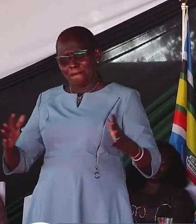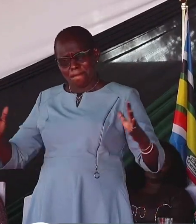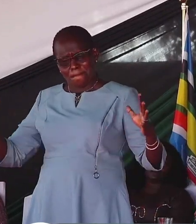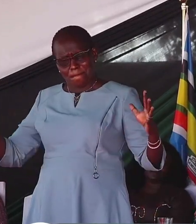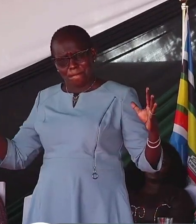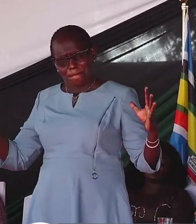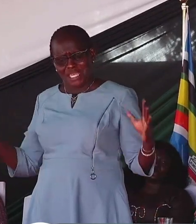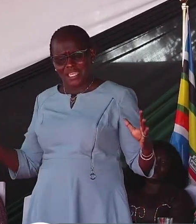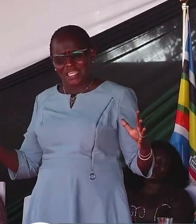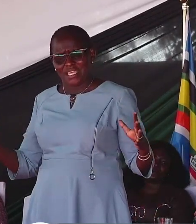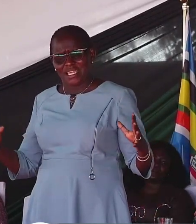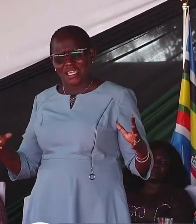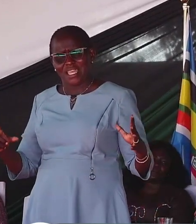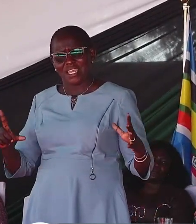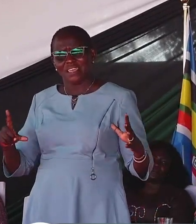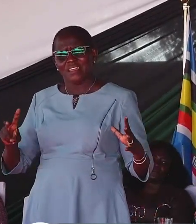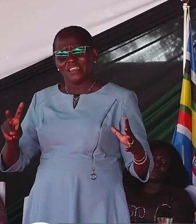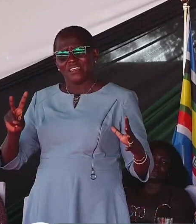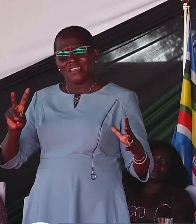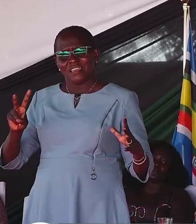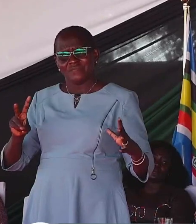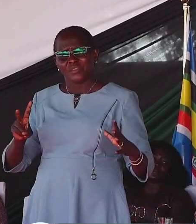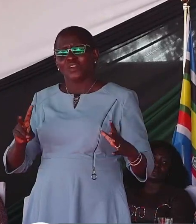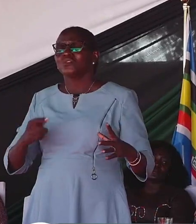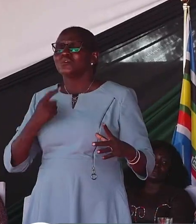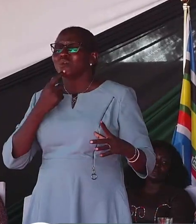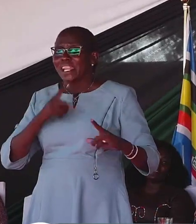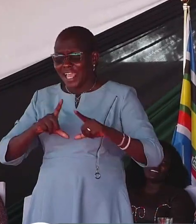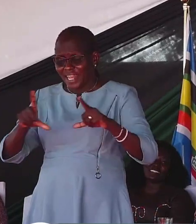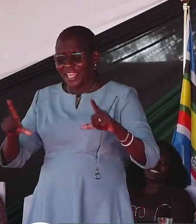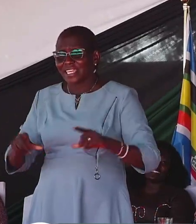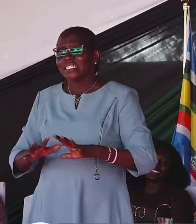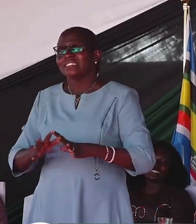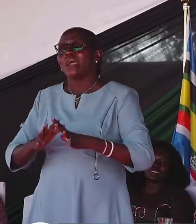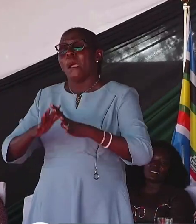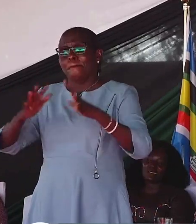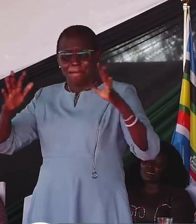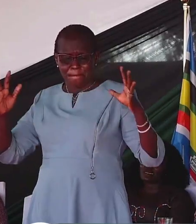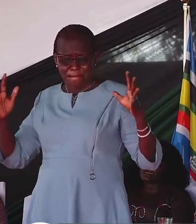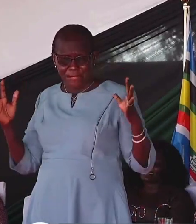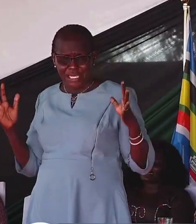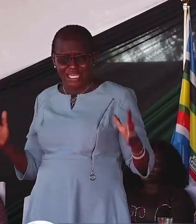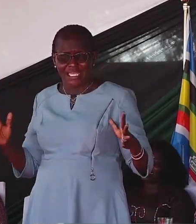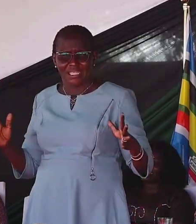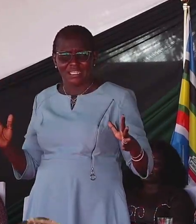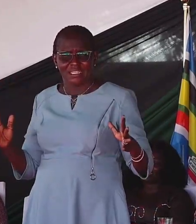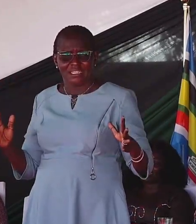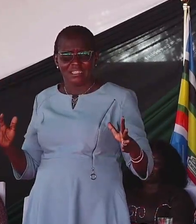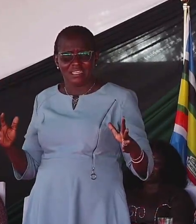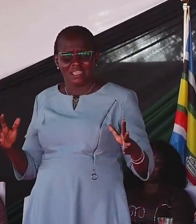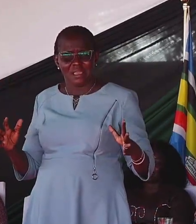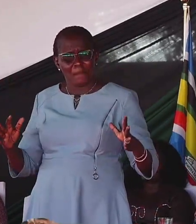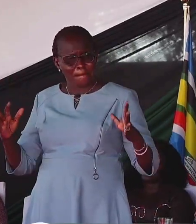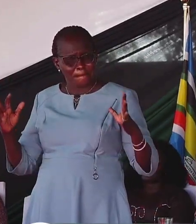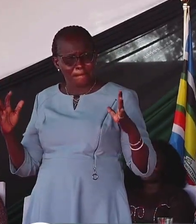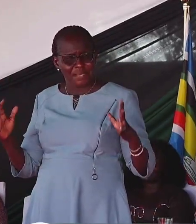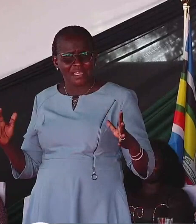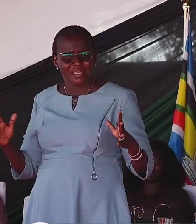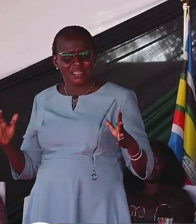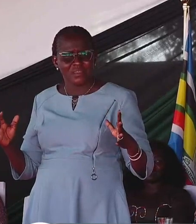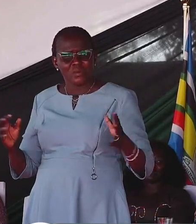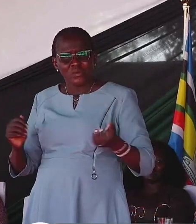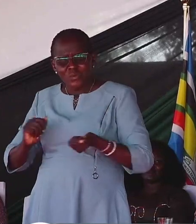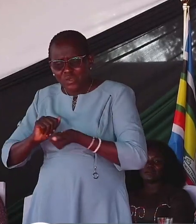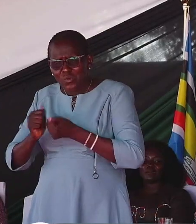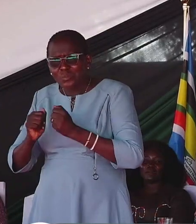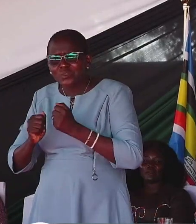the deepest, but ours is the largest. It covers the entire, all the way from, though we compete with